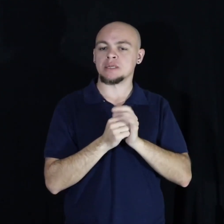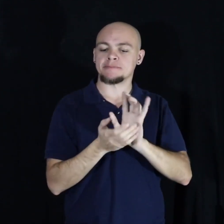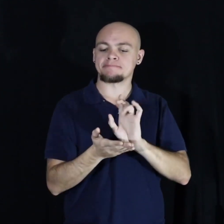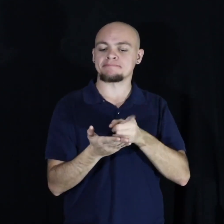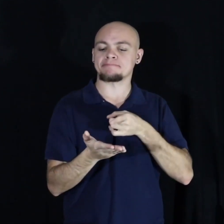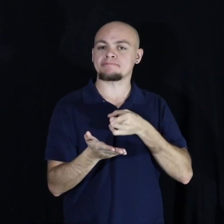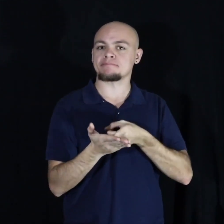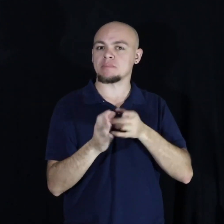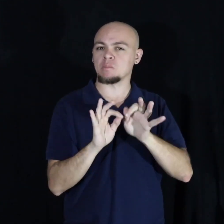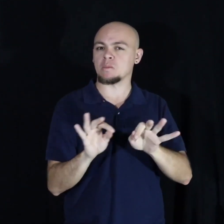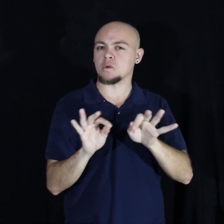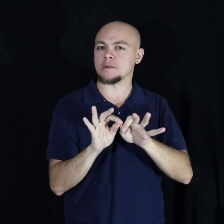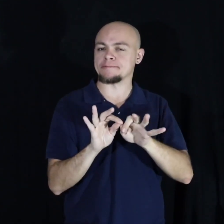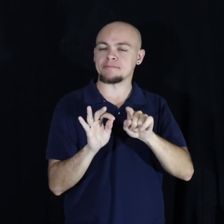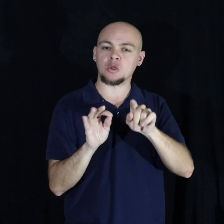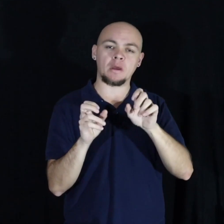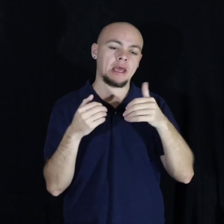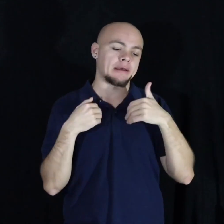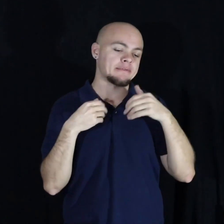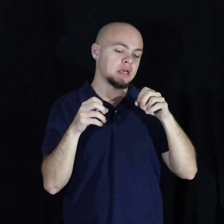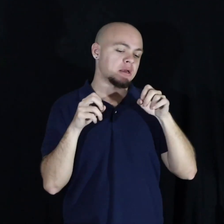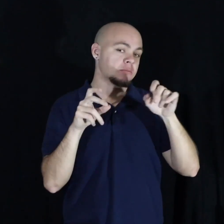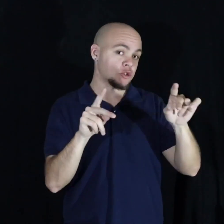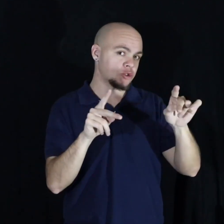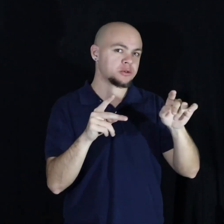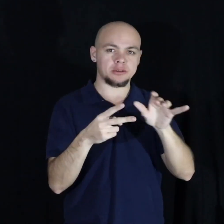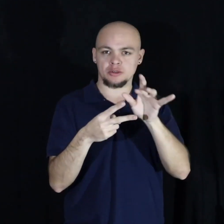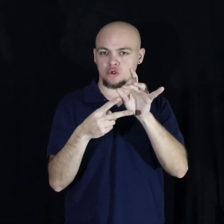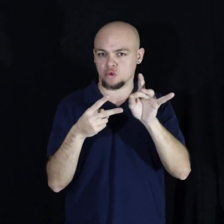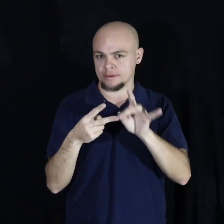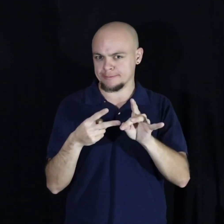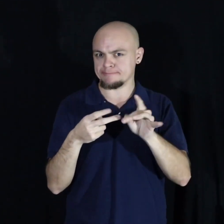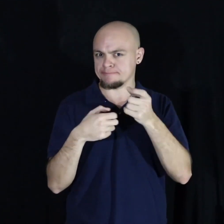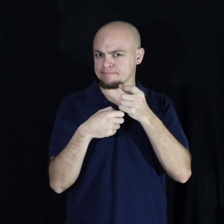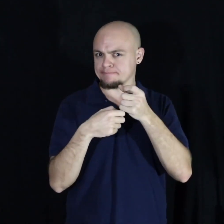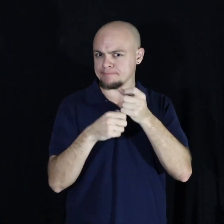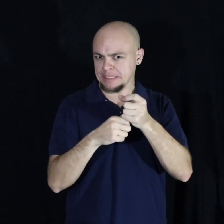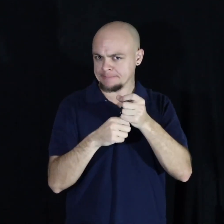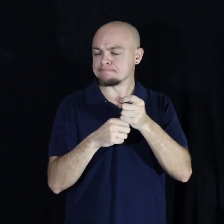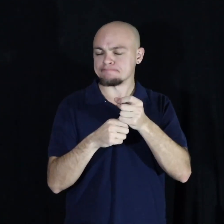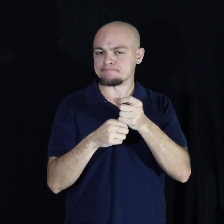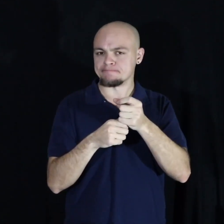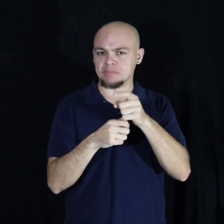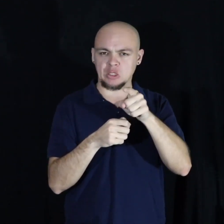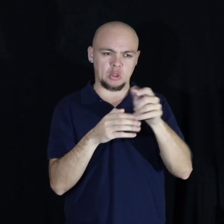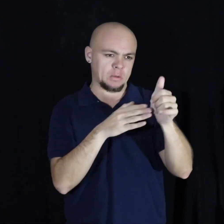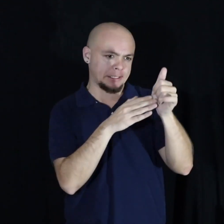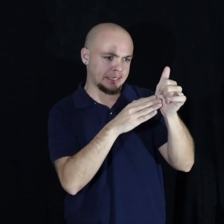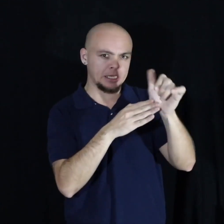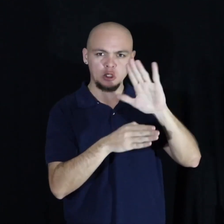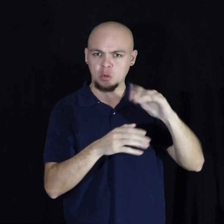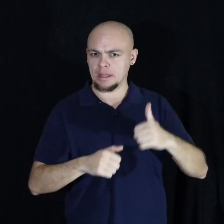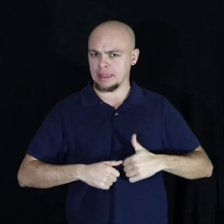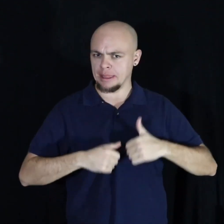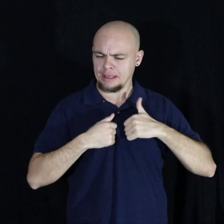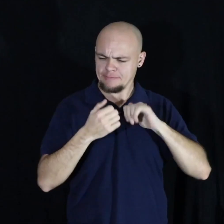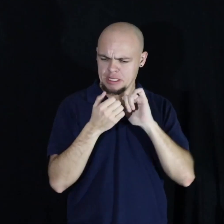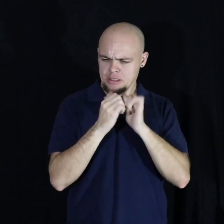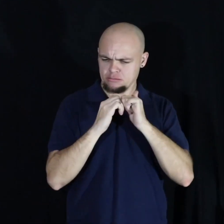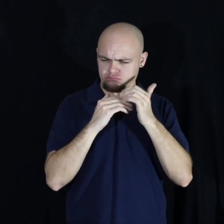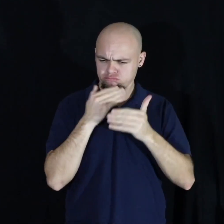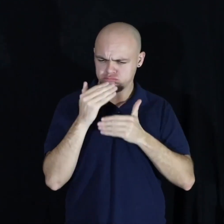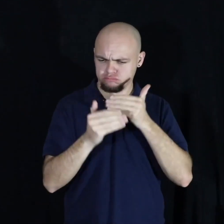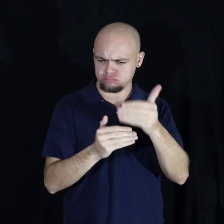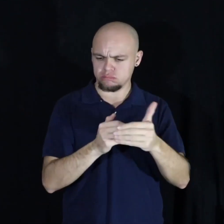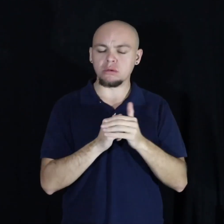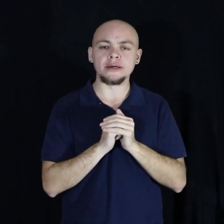You have every opportunity and a choice to make about how you lead and structure your lives.